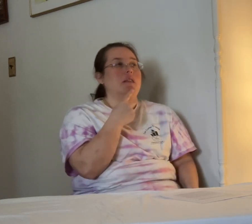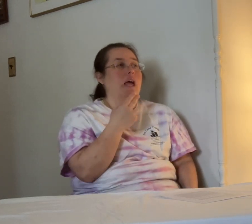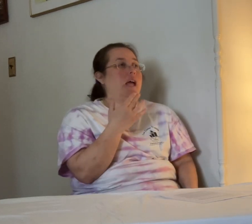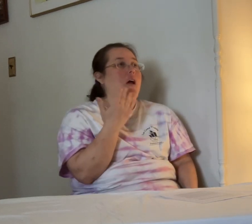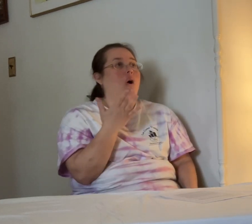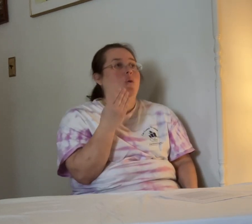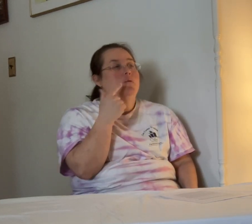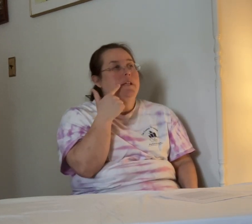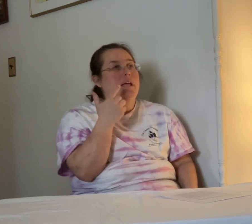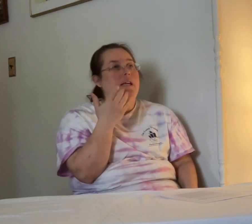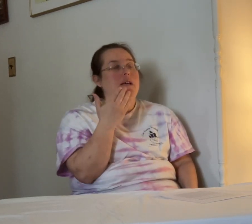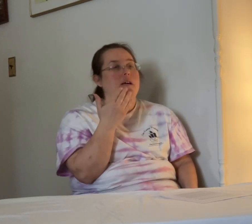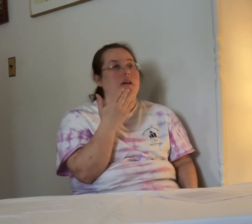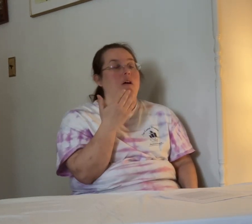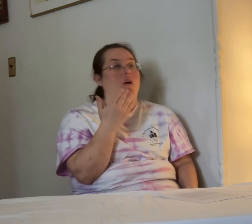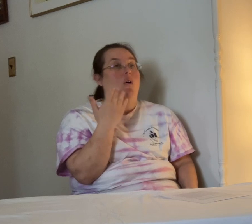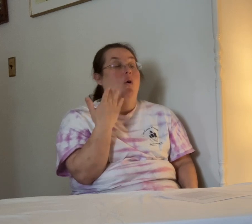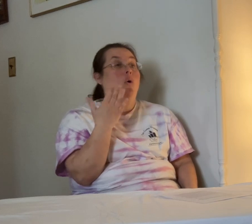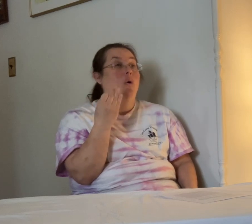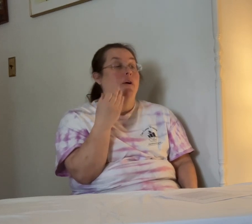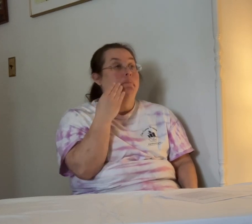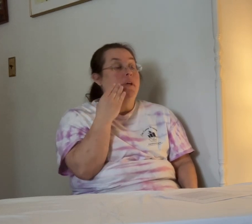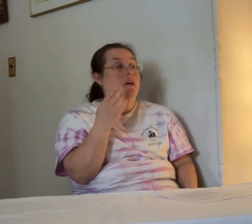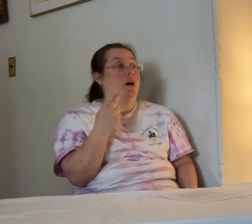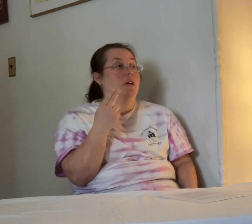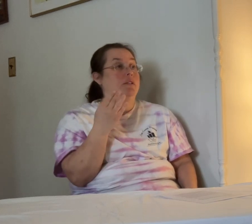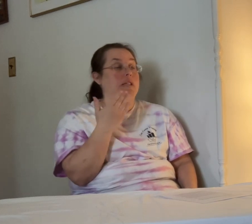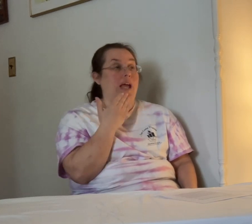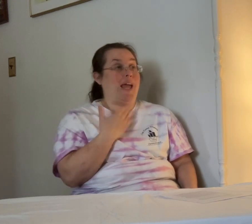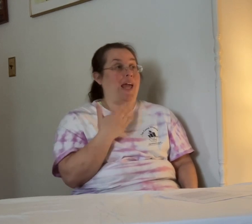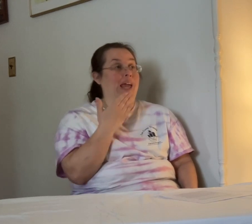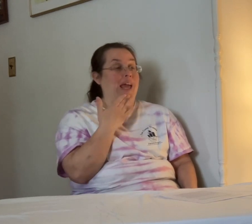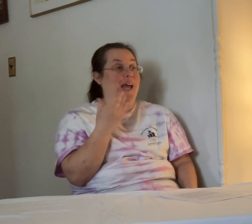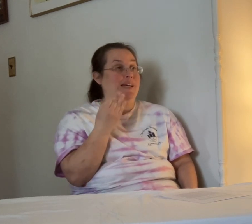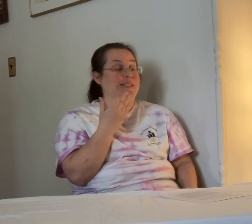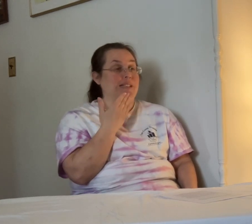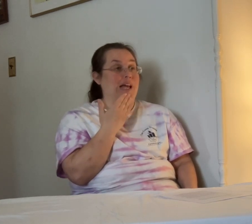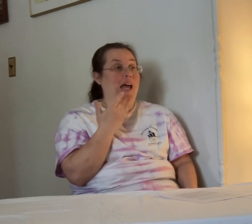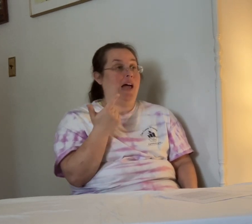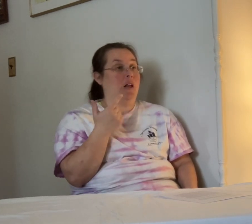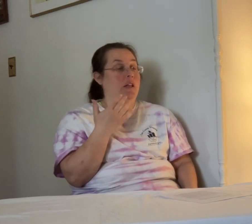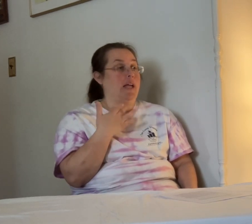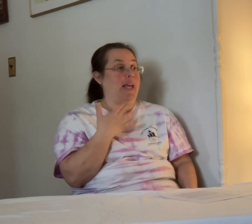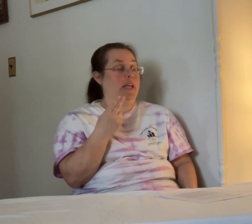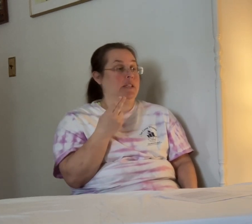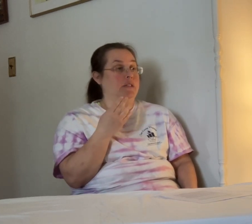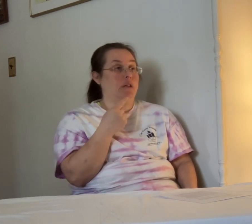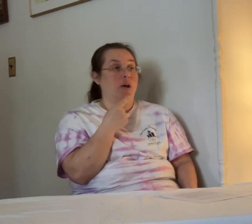they only, or because ASL is